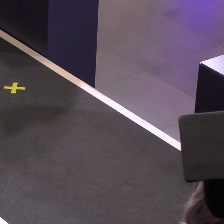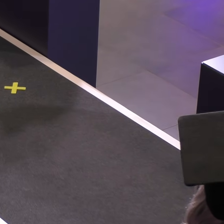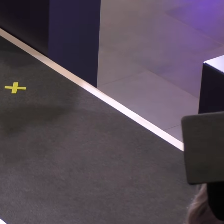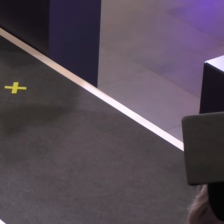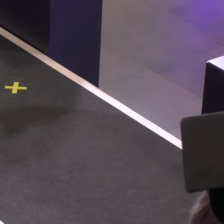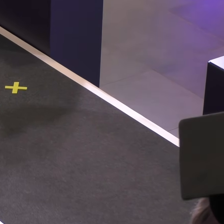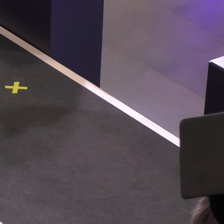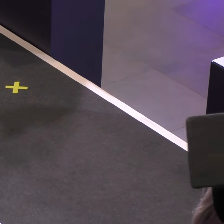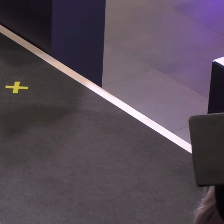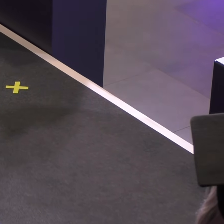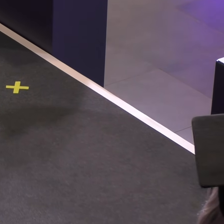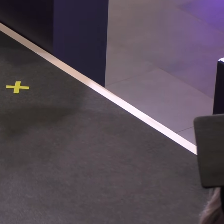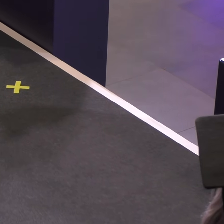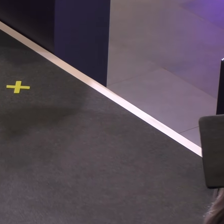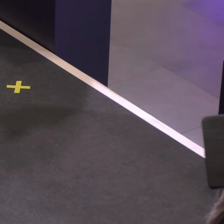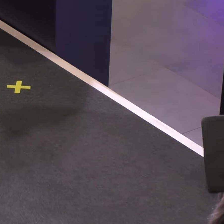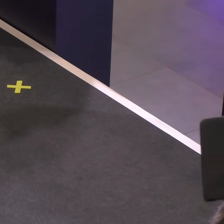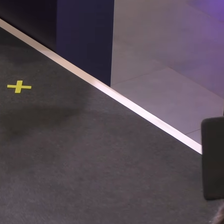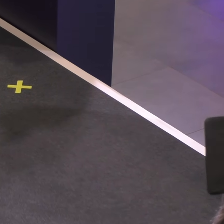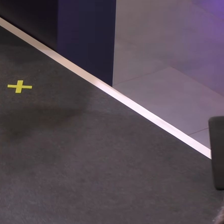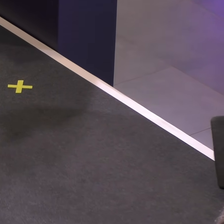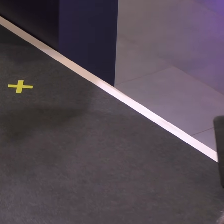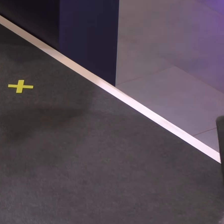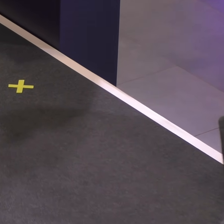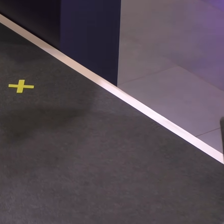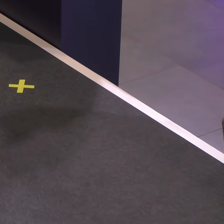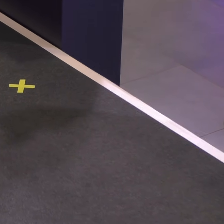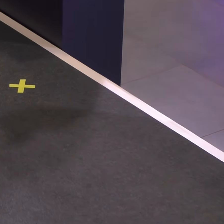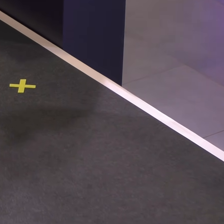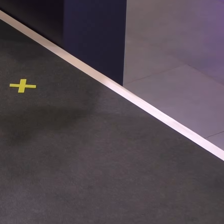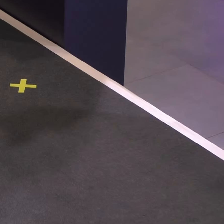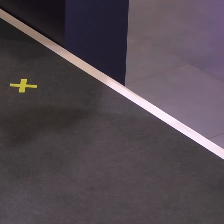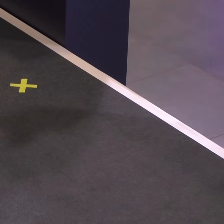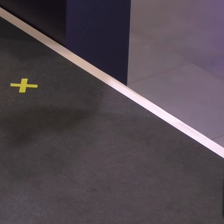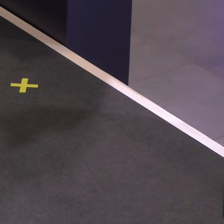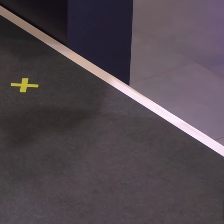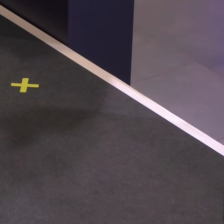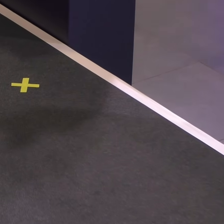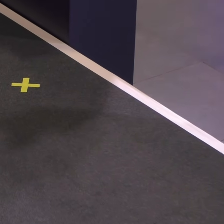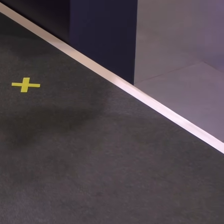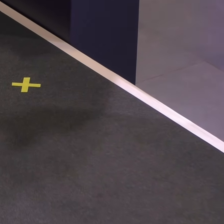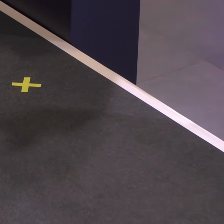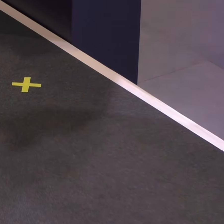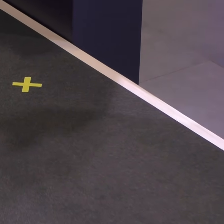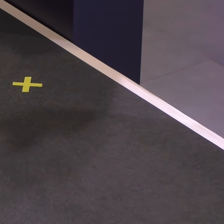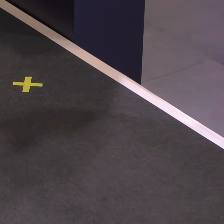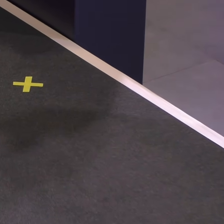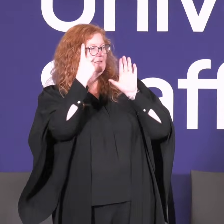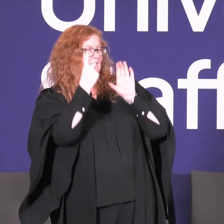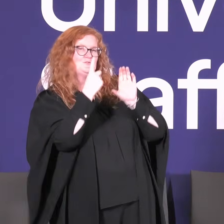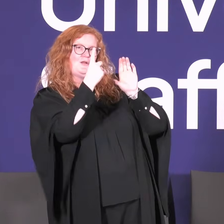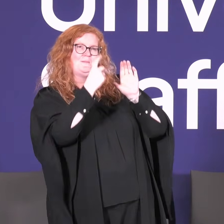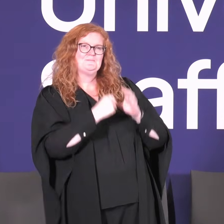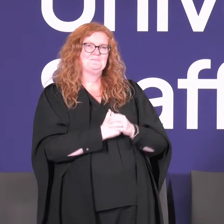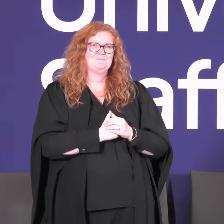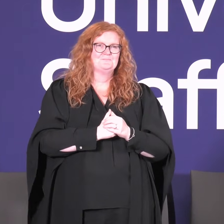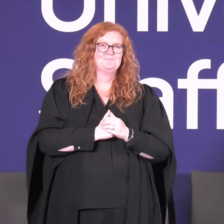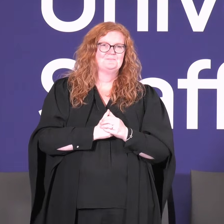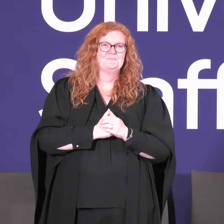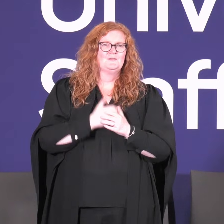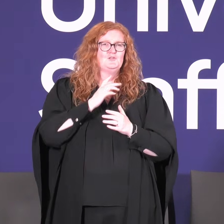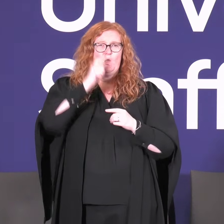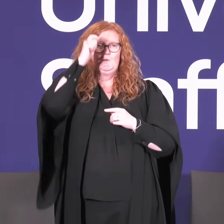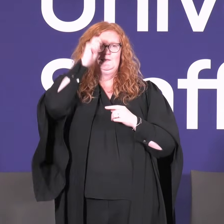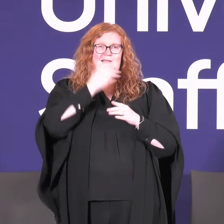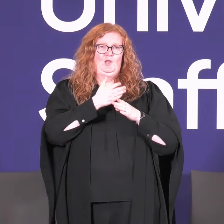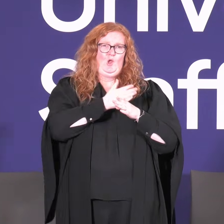you the perfect place to do the first doff of your cap so that we can capture it on camera. Just don't doff